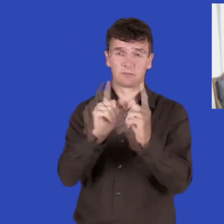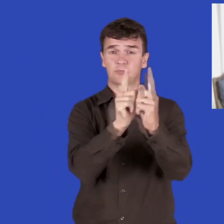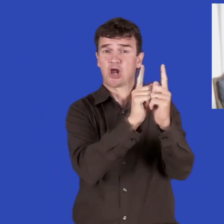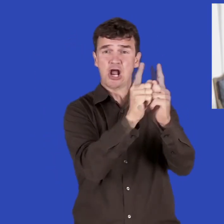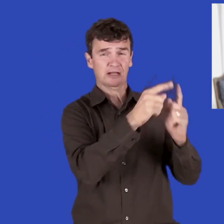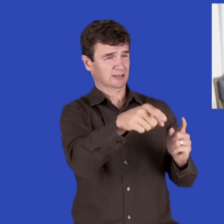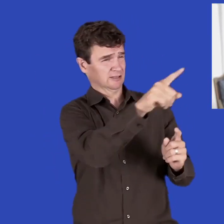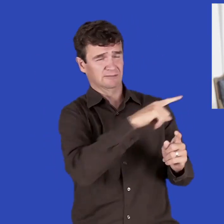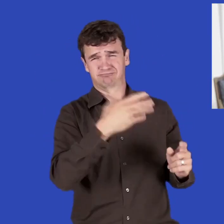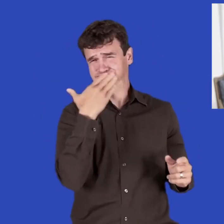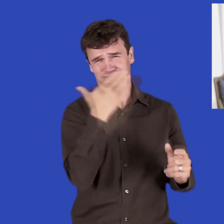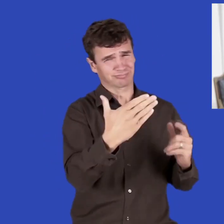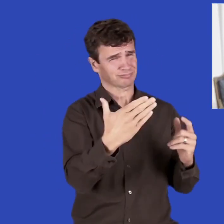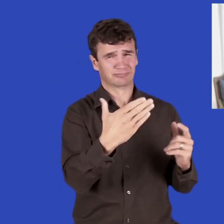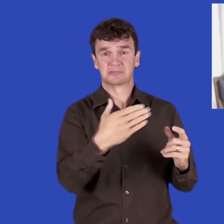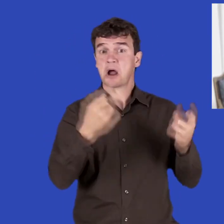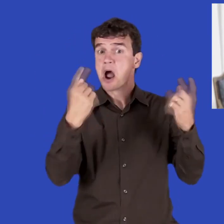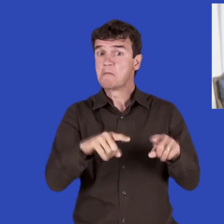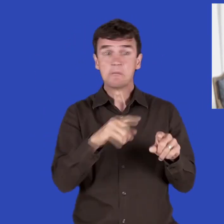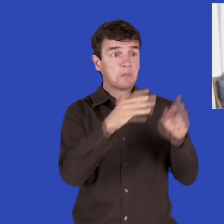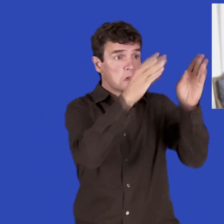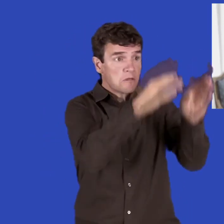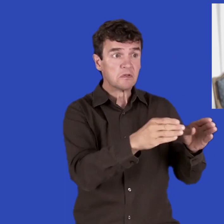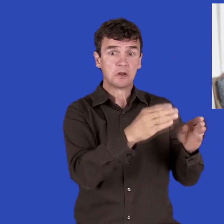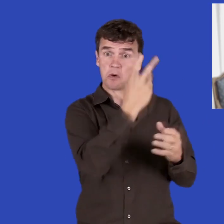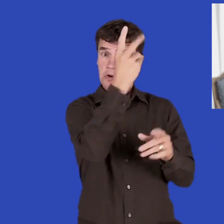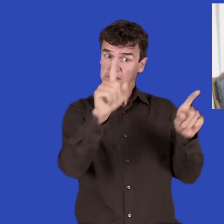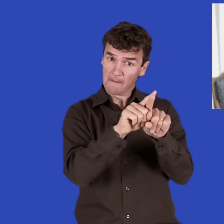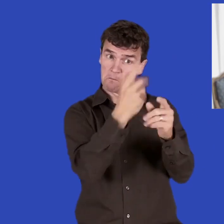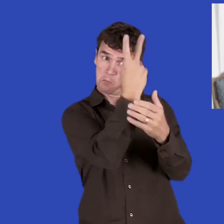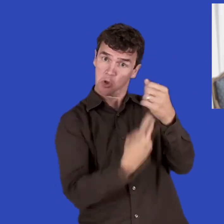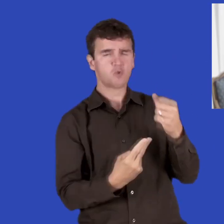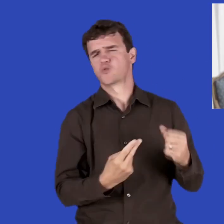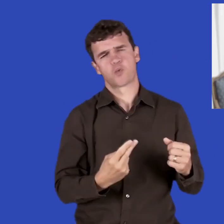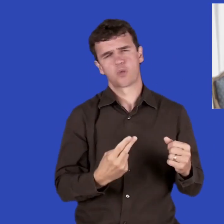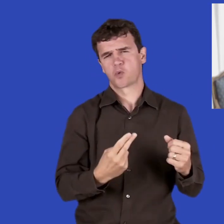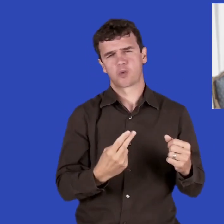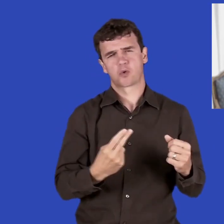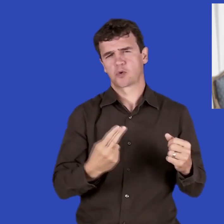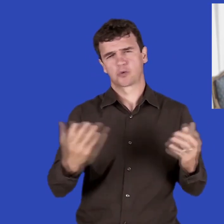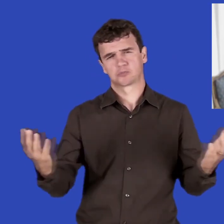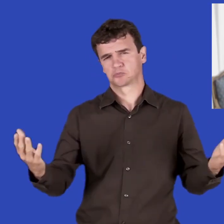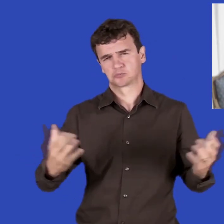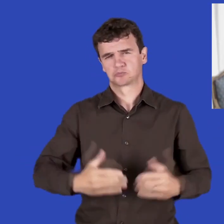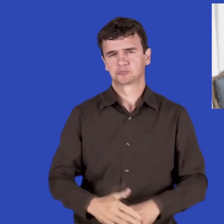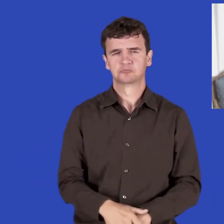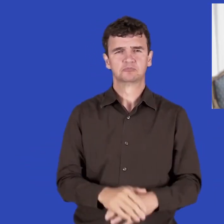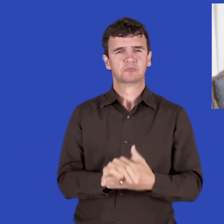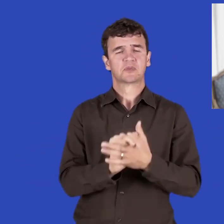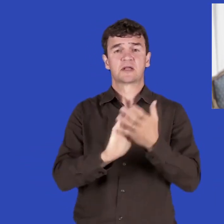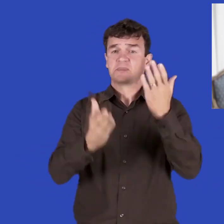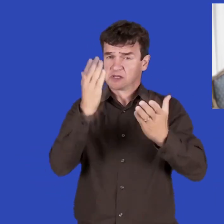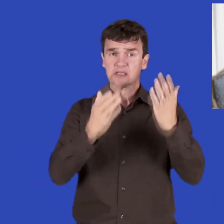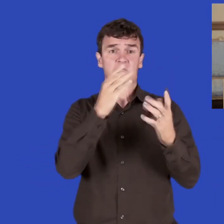very fortunate to have some excellent teachers and very good mentors, and sometimes they're not the